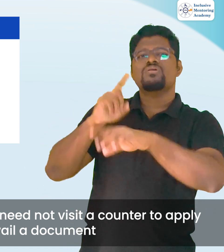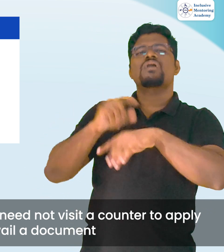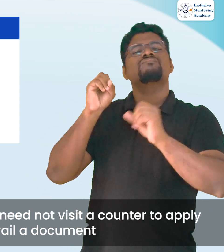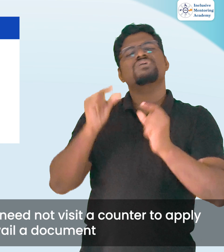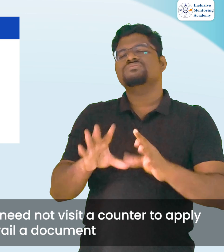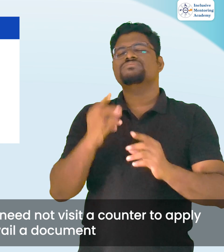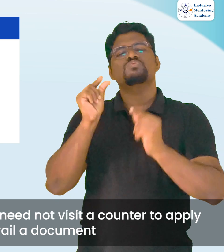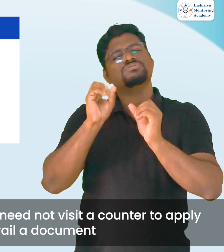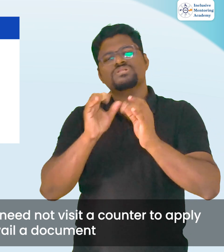document.